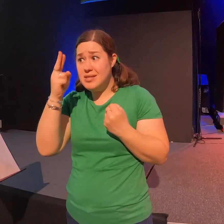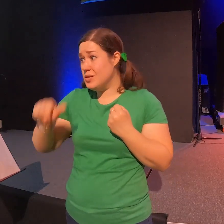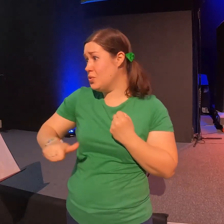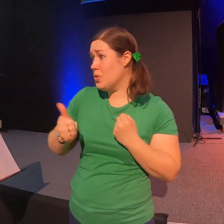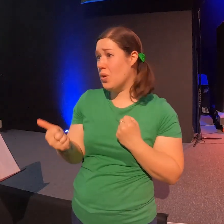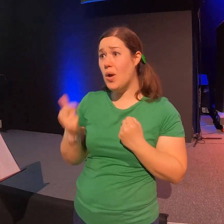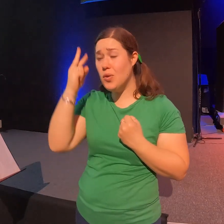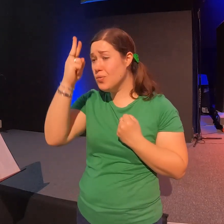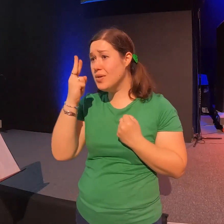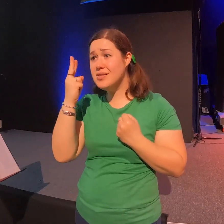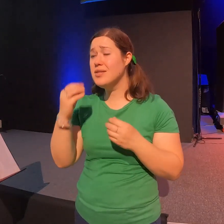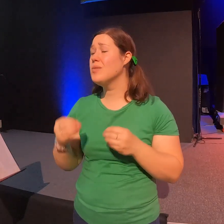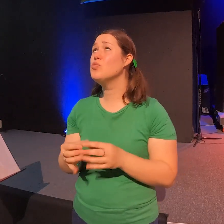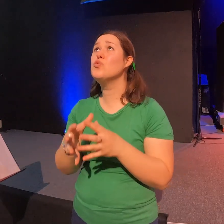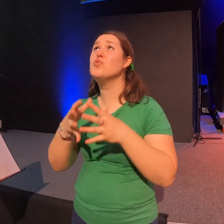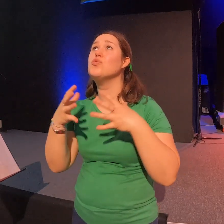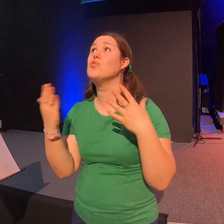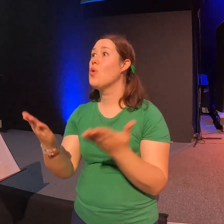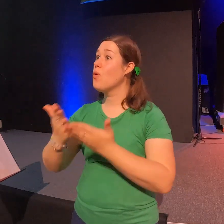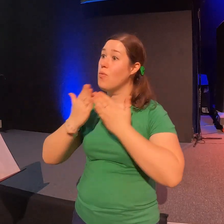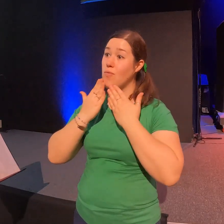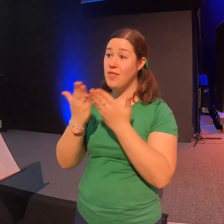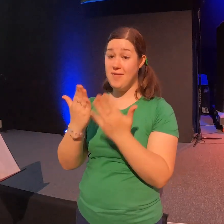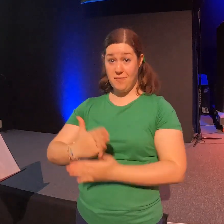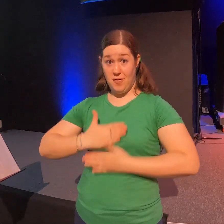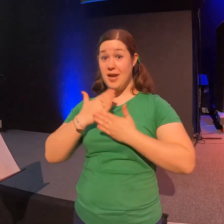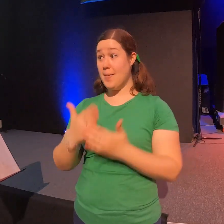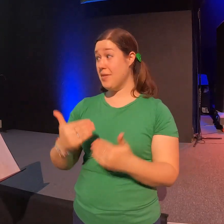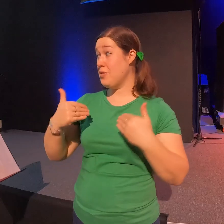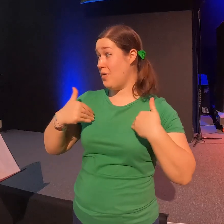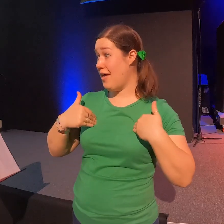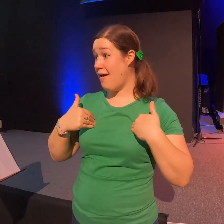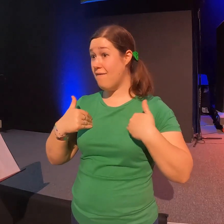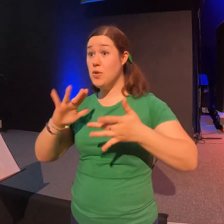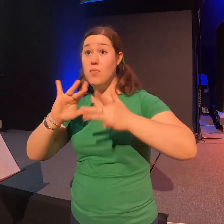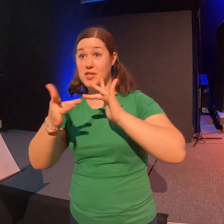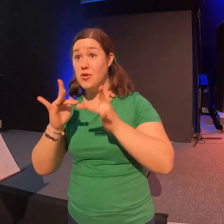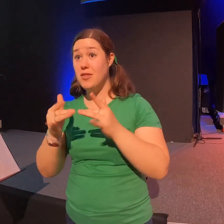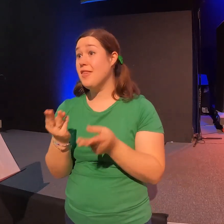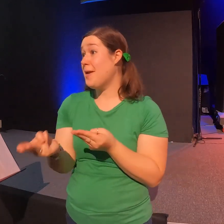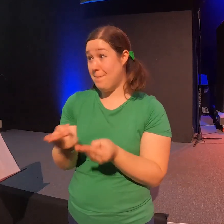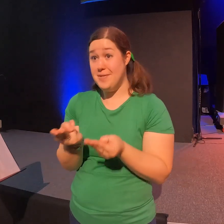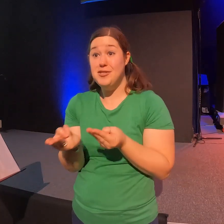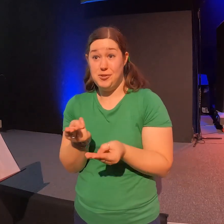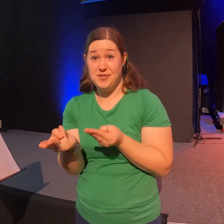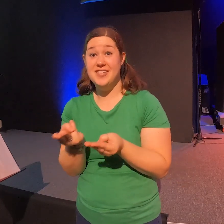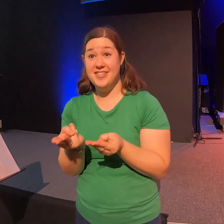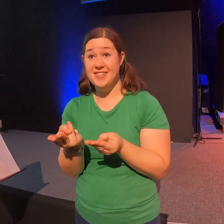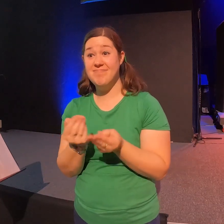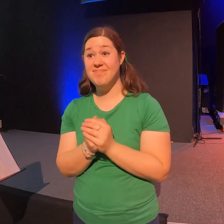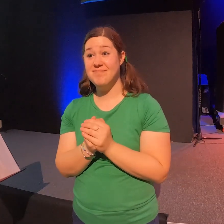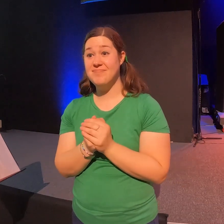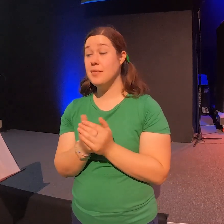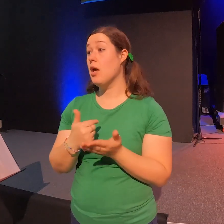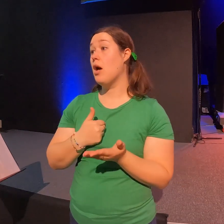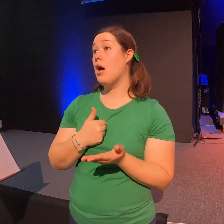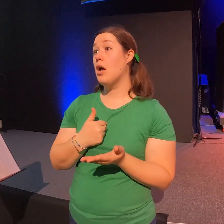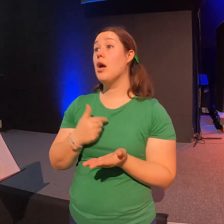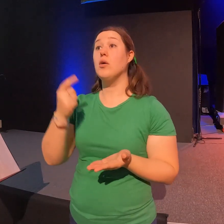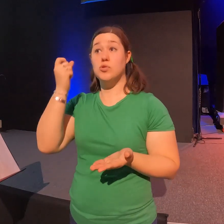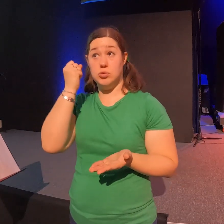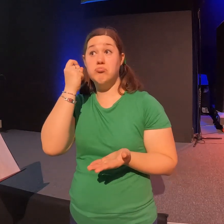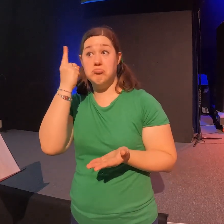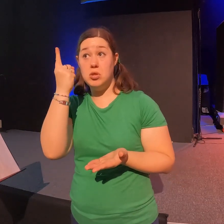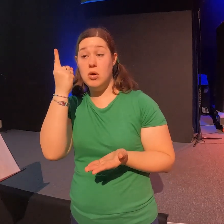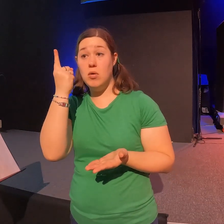I am so glad, I'm so grateful that we have this online ministry. I'm also very aware that